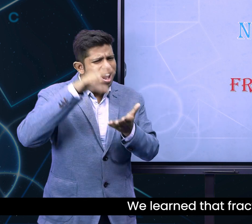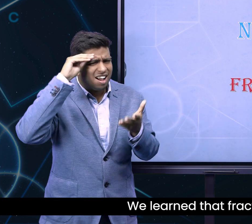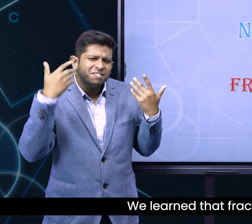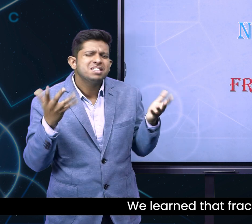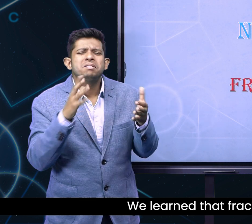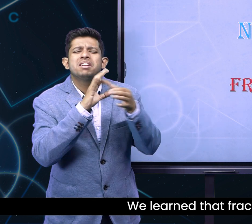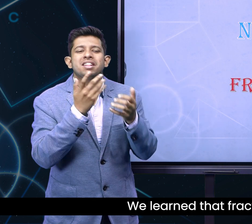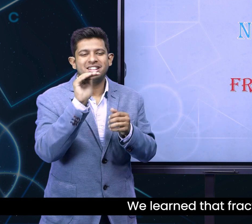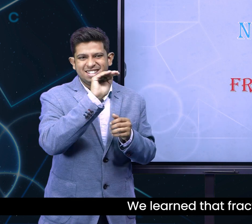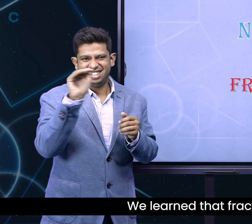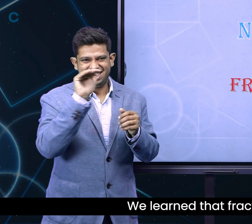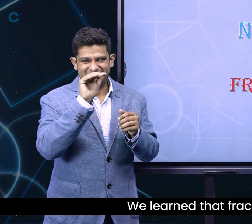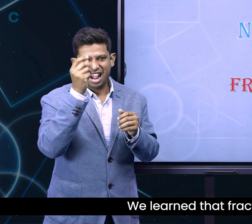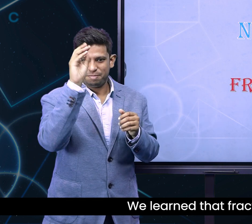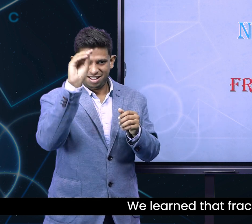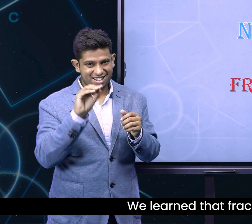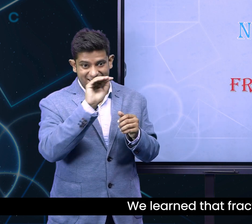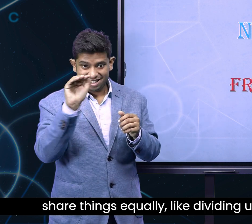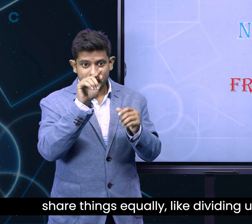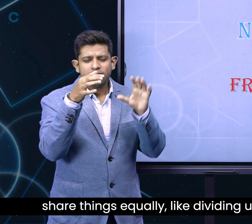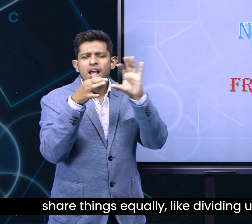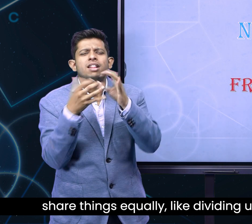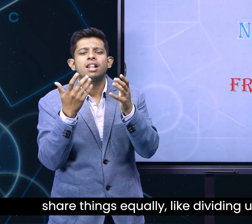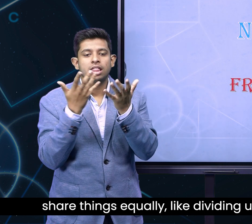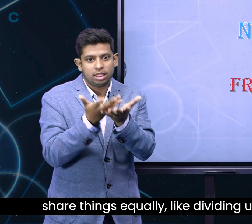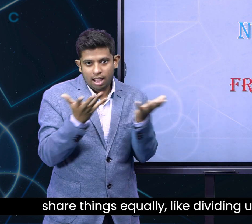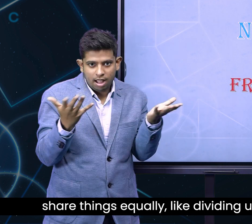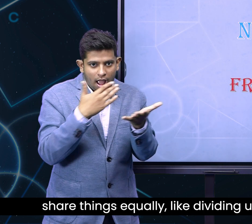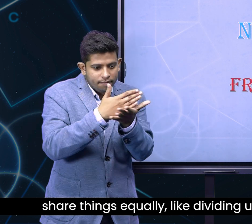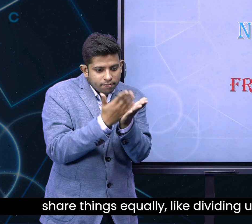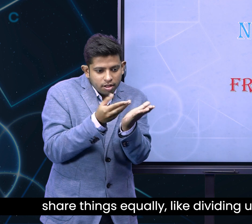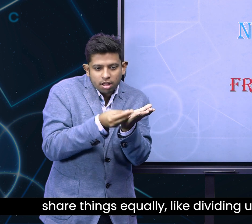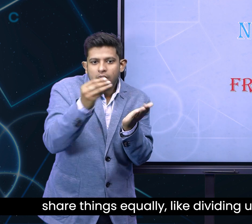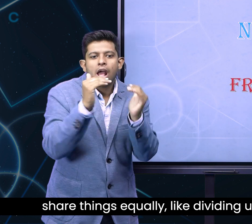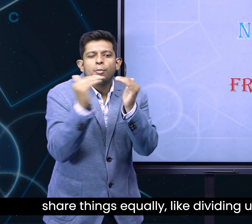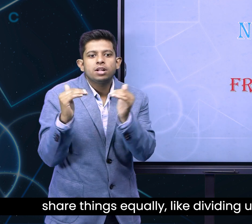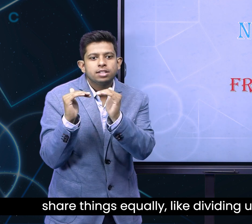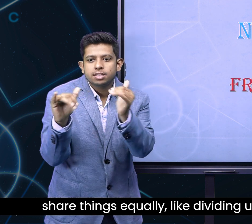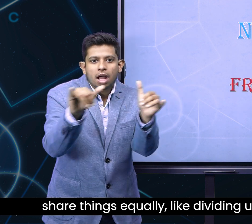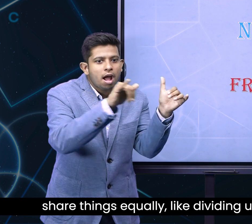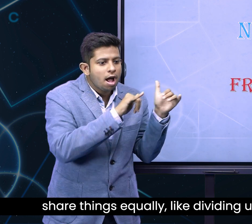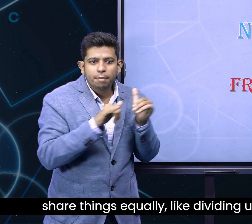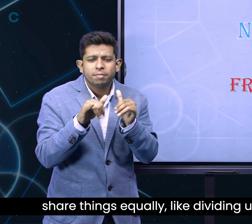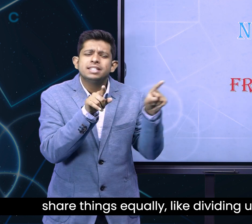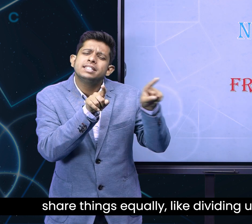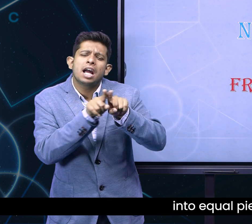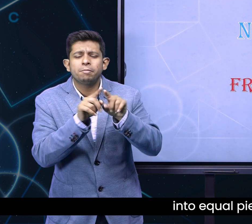we learned that fractions help us share things equally, like dividing up a yummy chocolate bar into